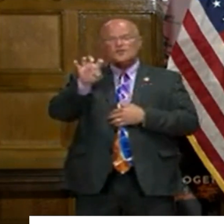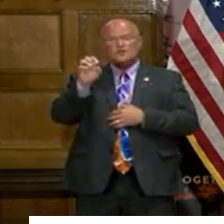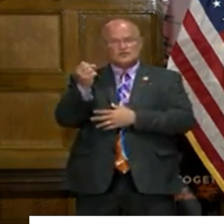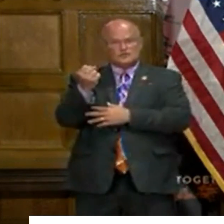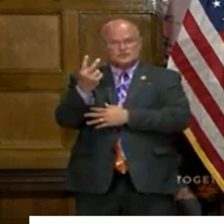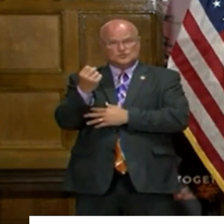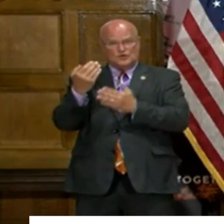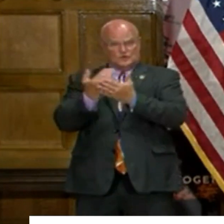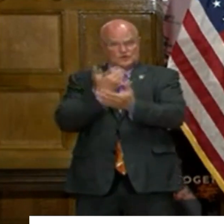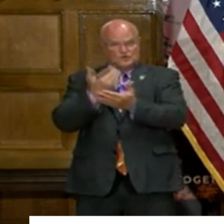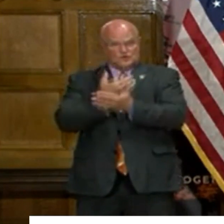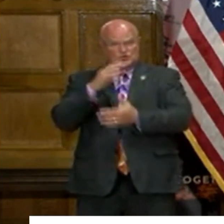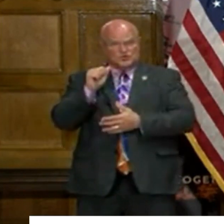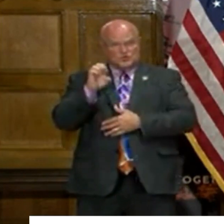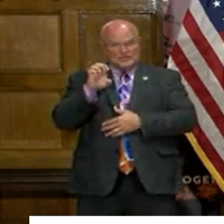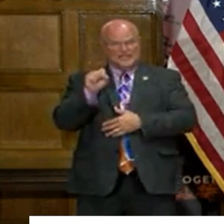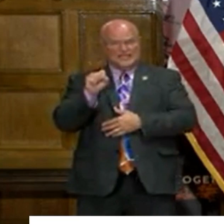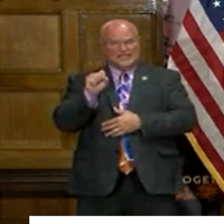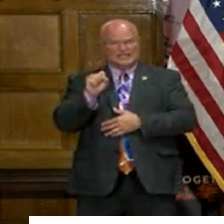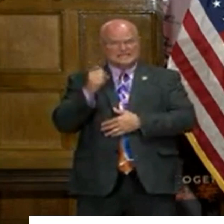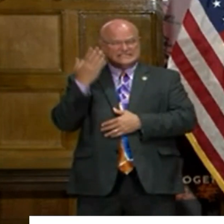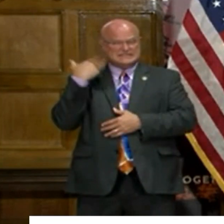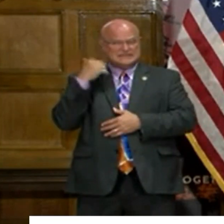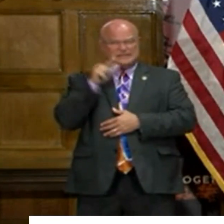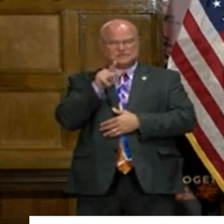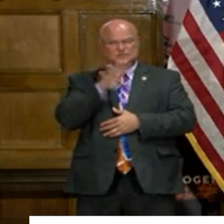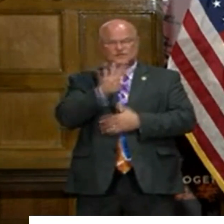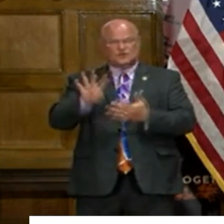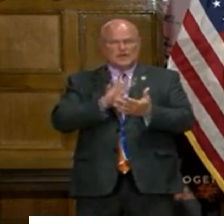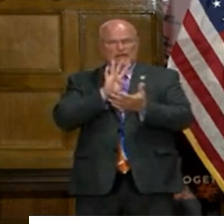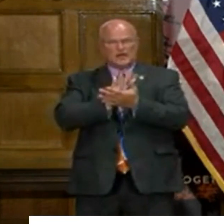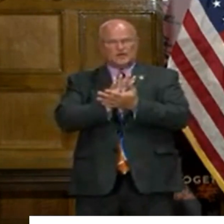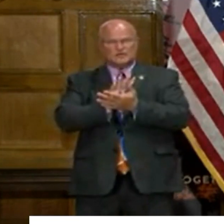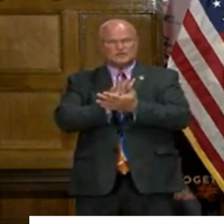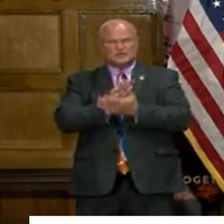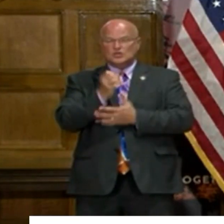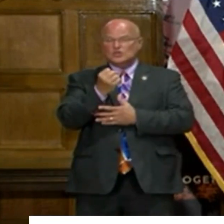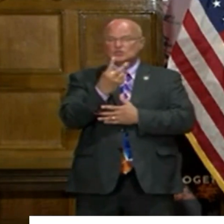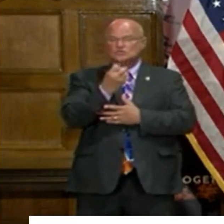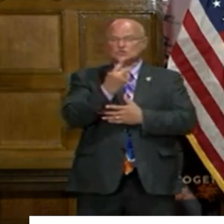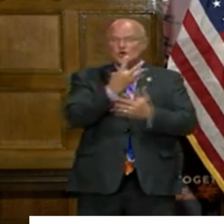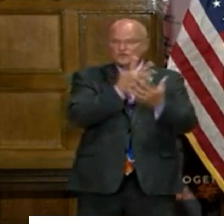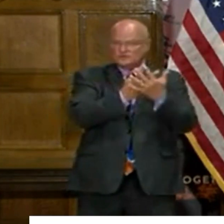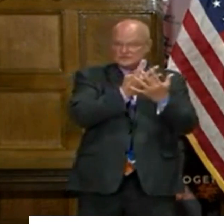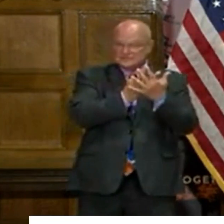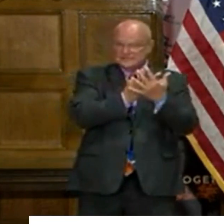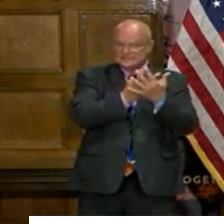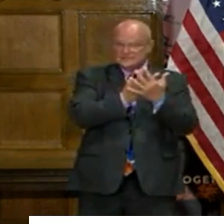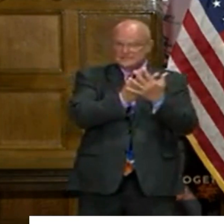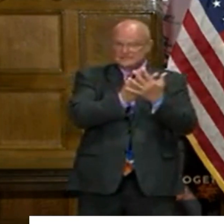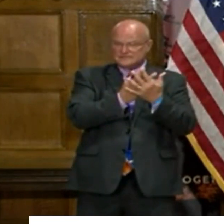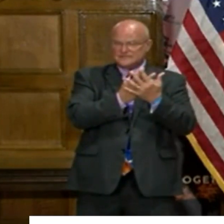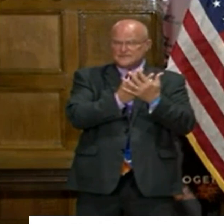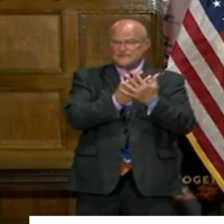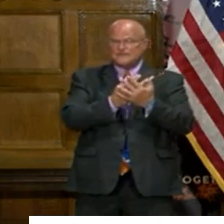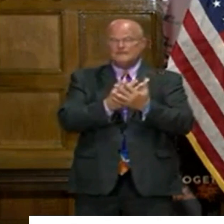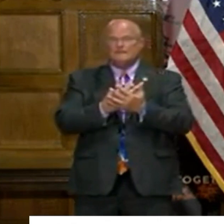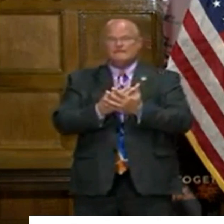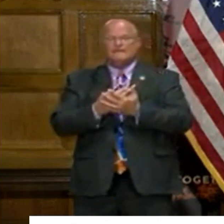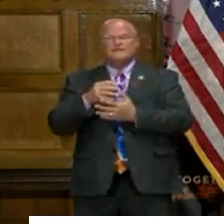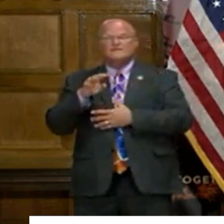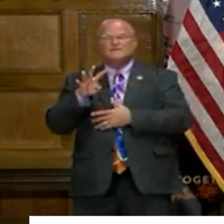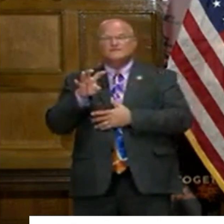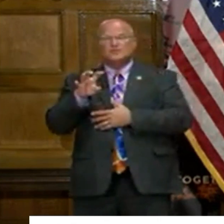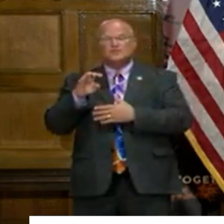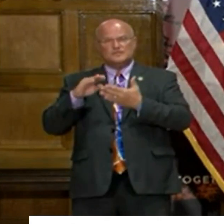412 new cases in the last 24 hours, 12 of those from correctional facilities and 4 from the